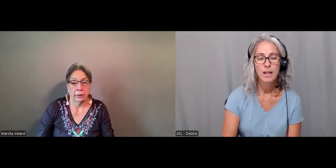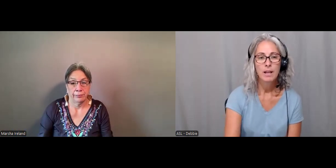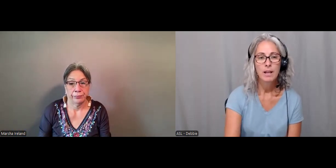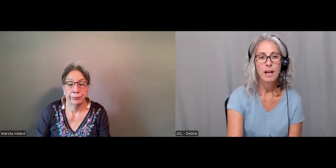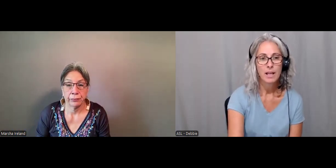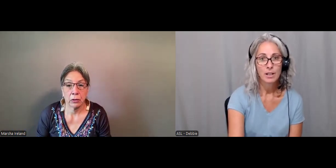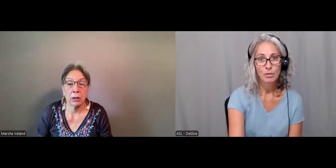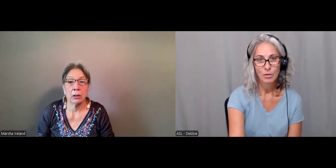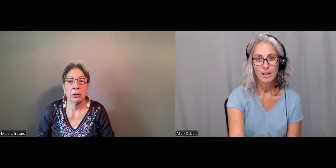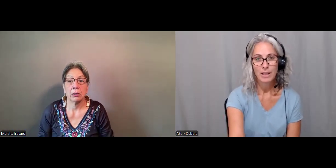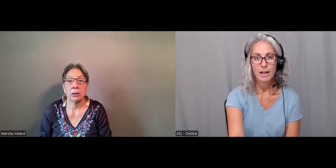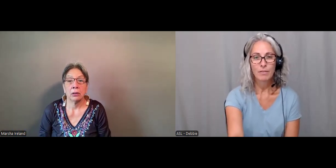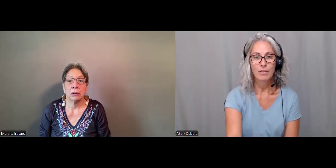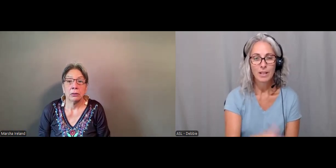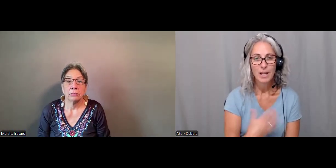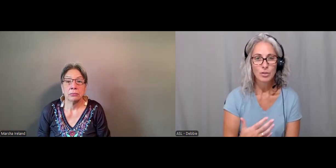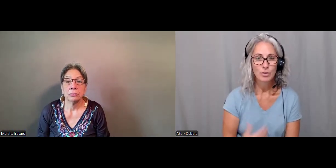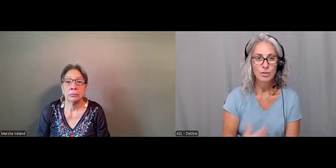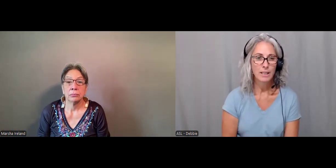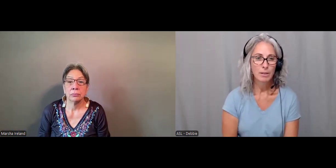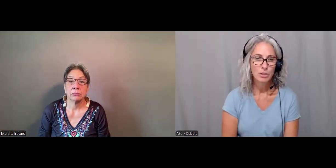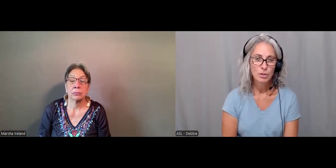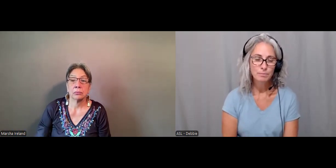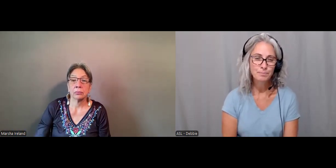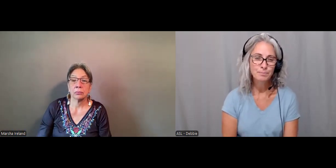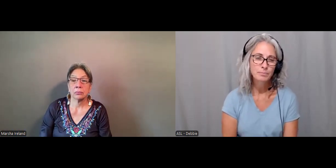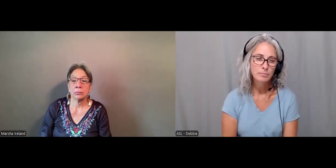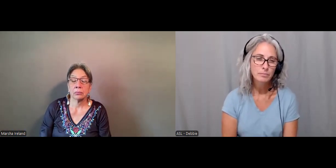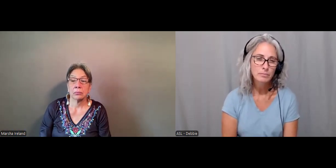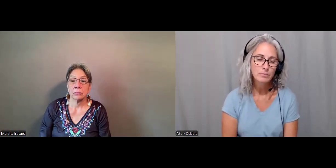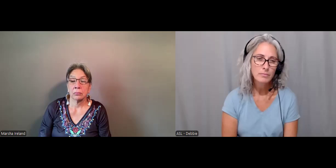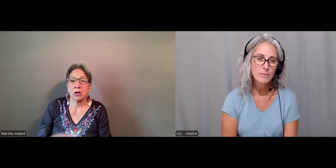markers and ignoring that of the natural sign language.